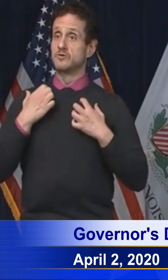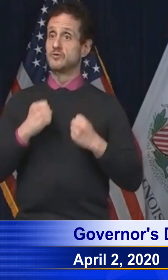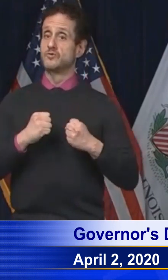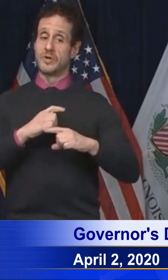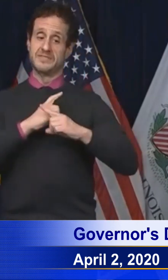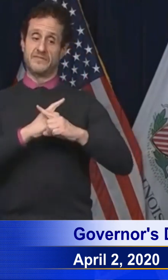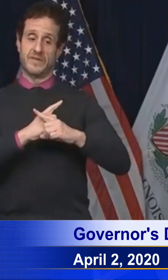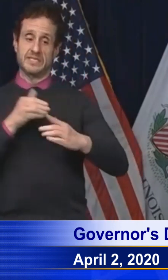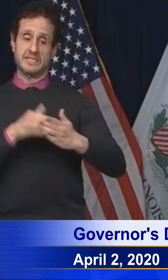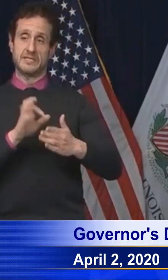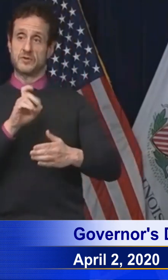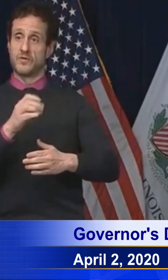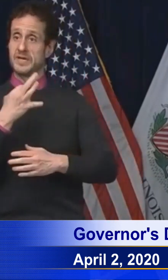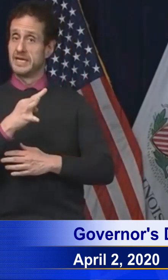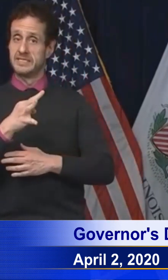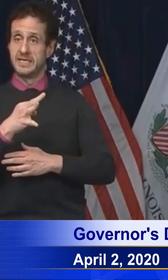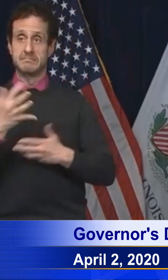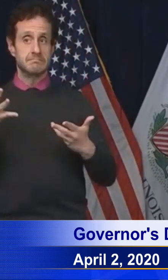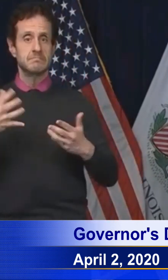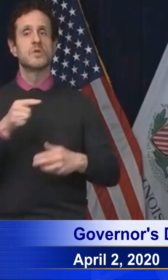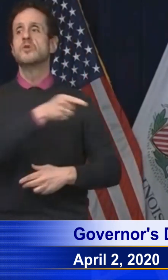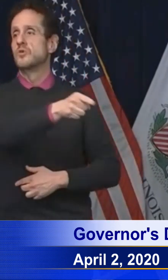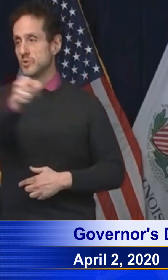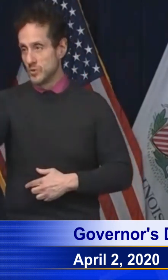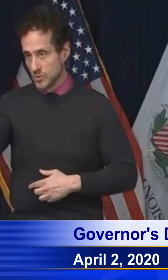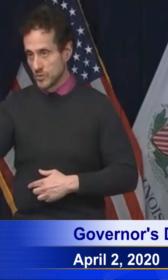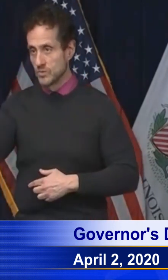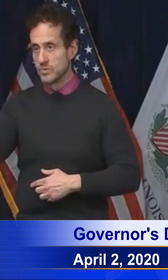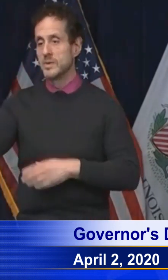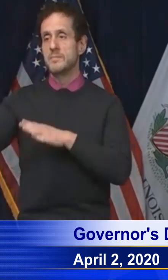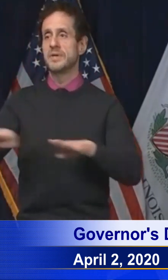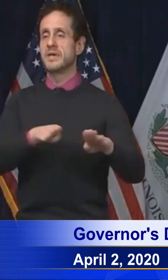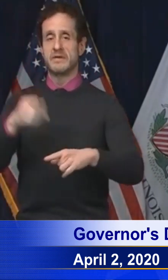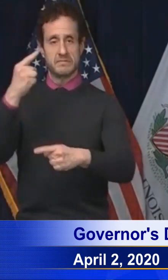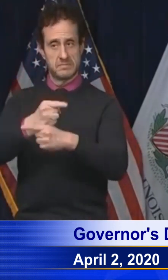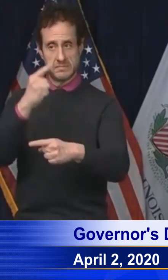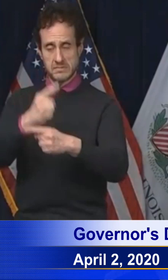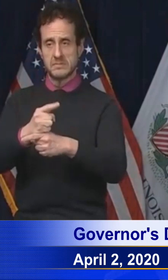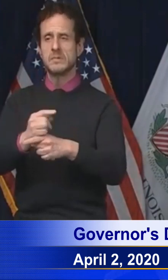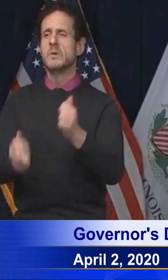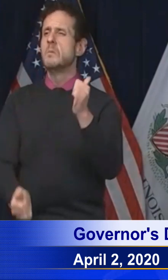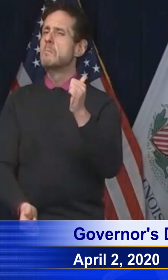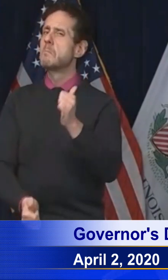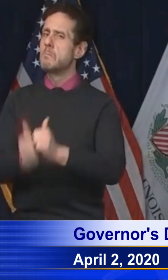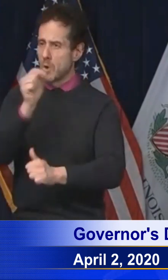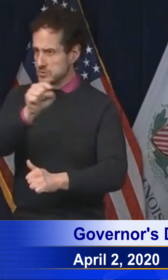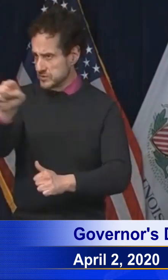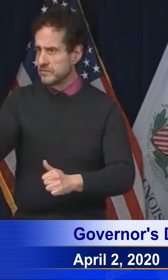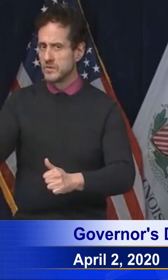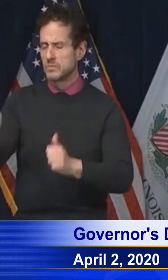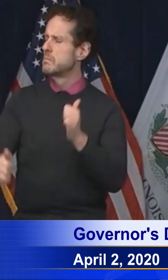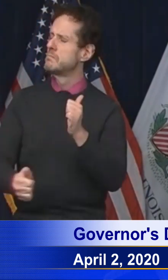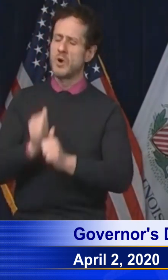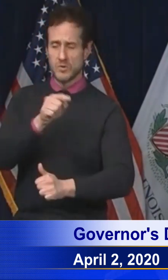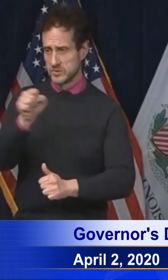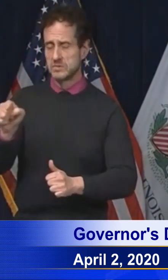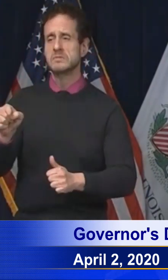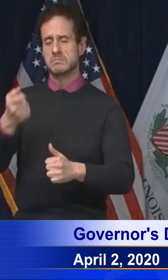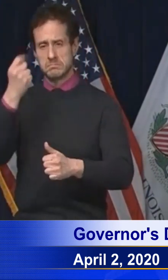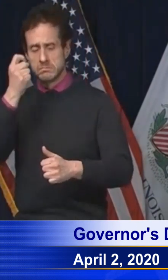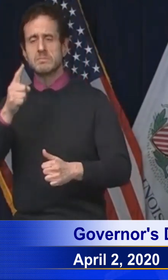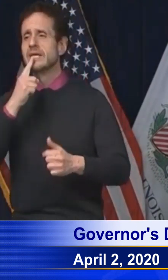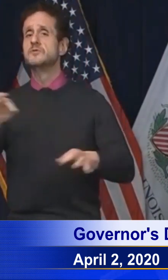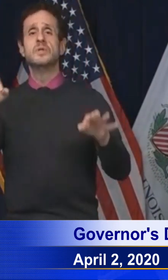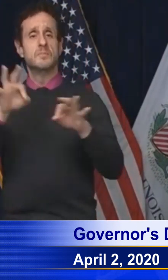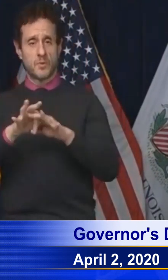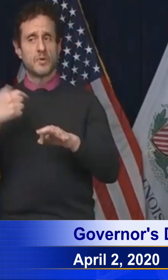you. Already the vast majority of you understand how critically important your actions are in our greater